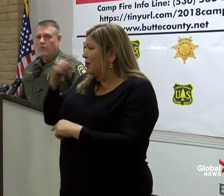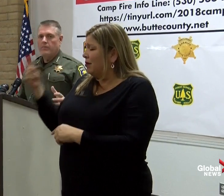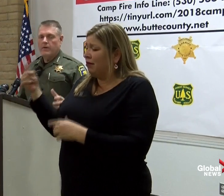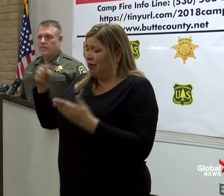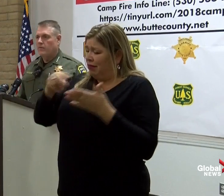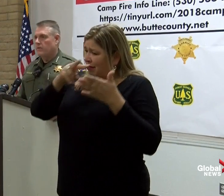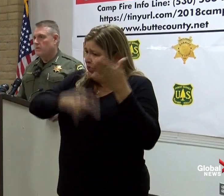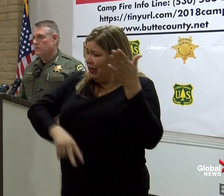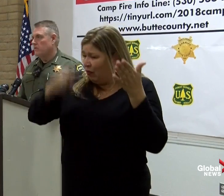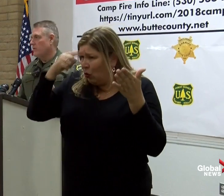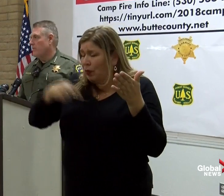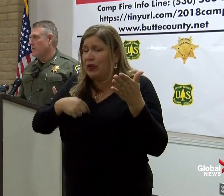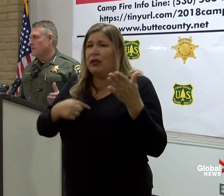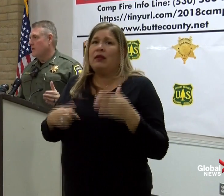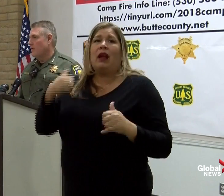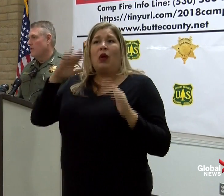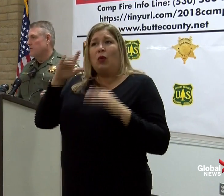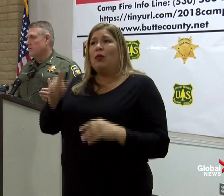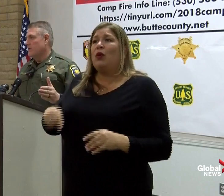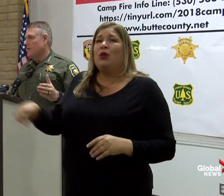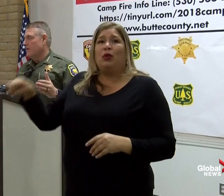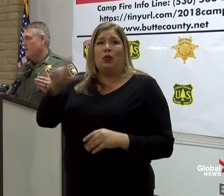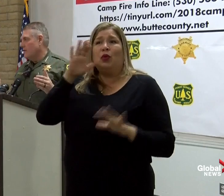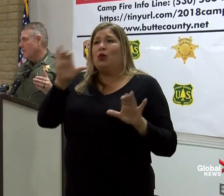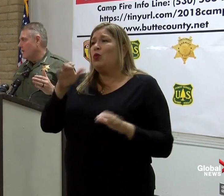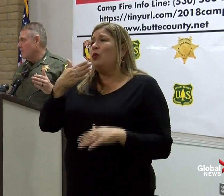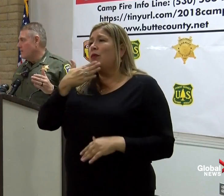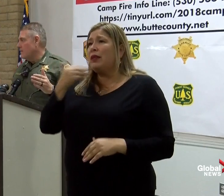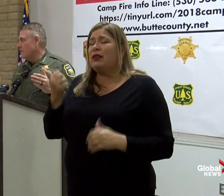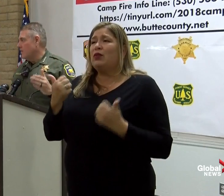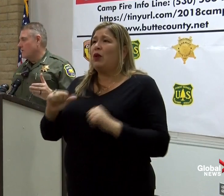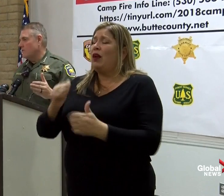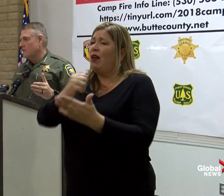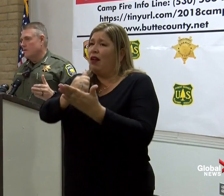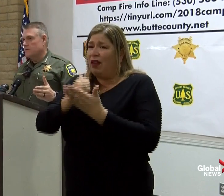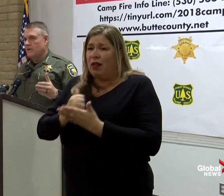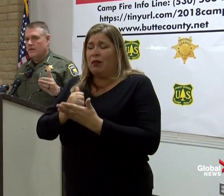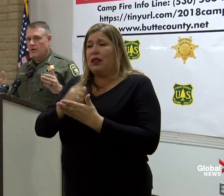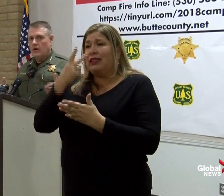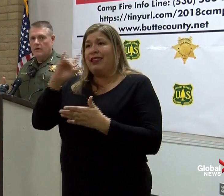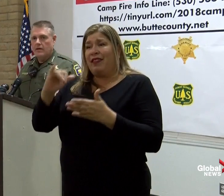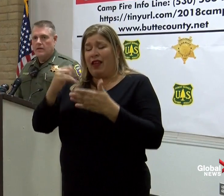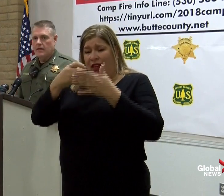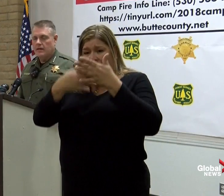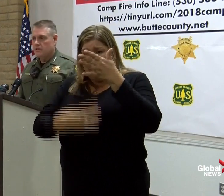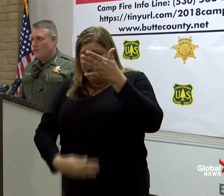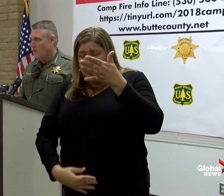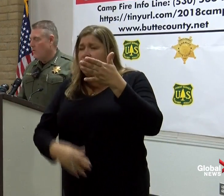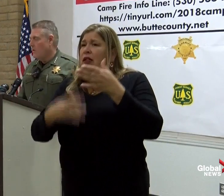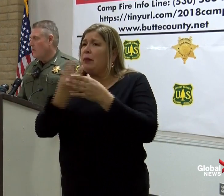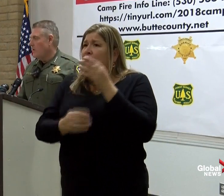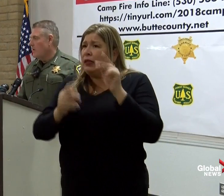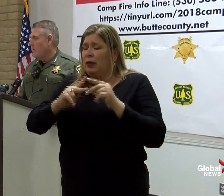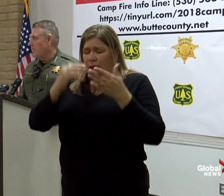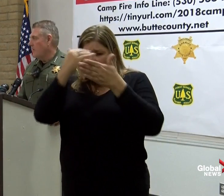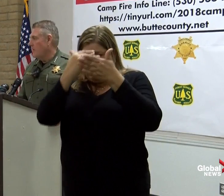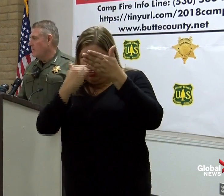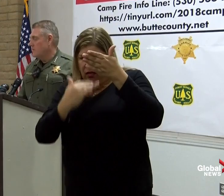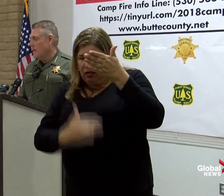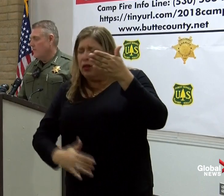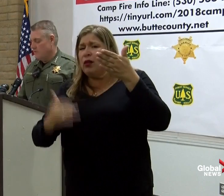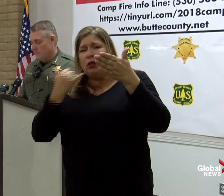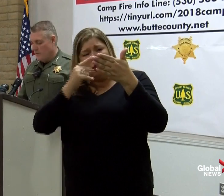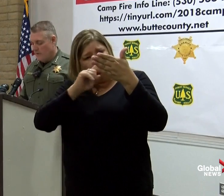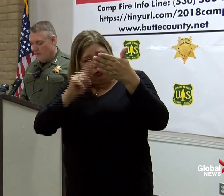I hope people will do their best to help us check those lists and call in and let us know that they